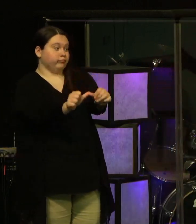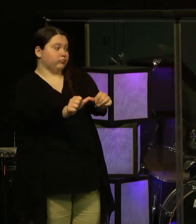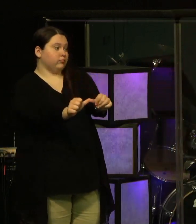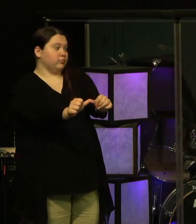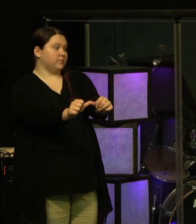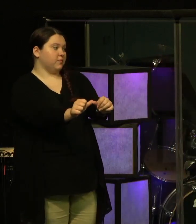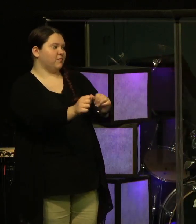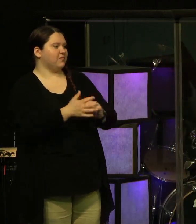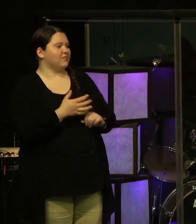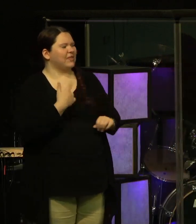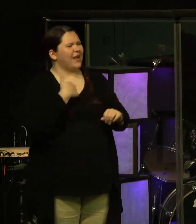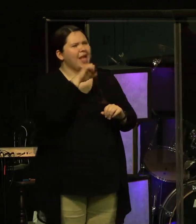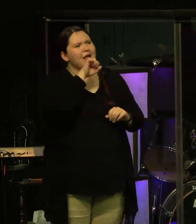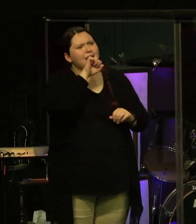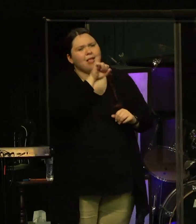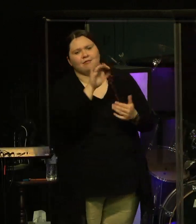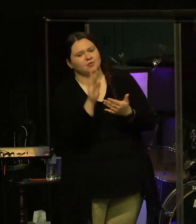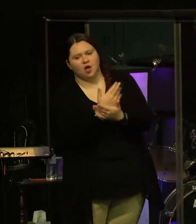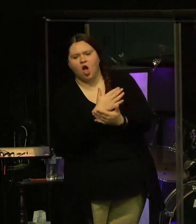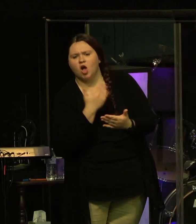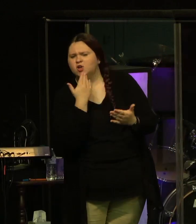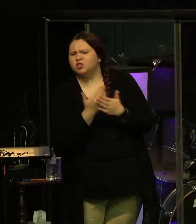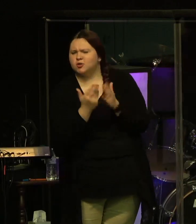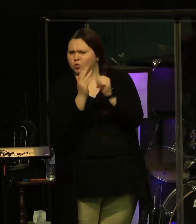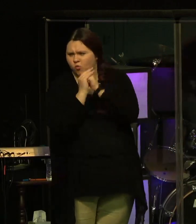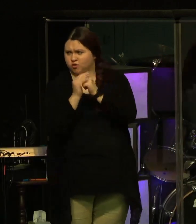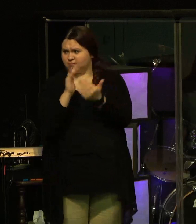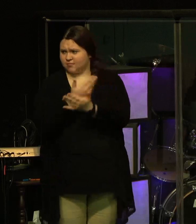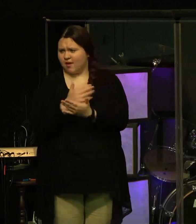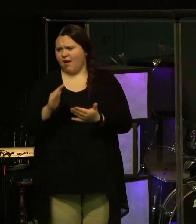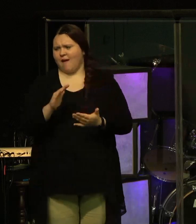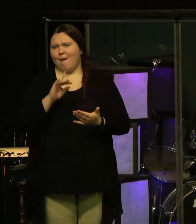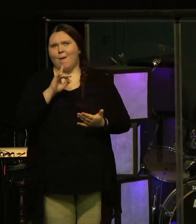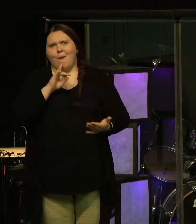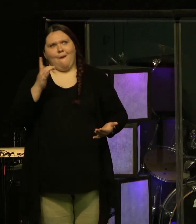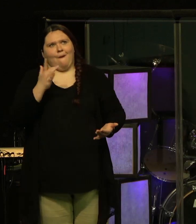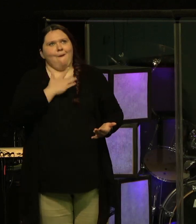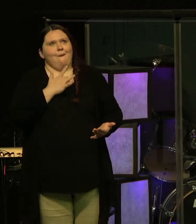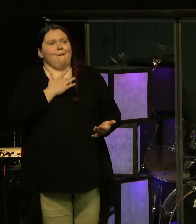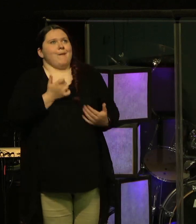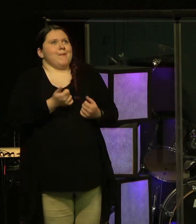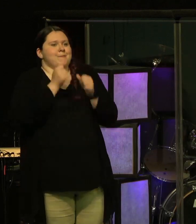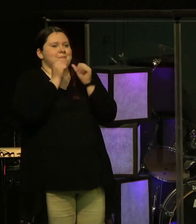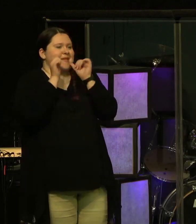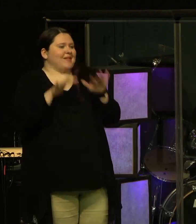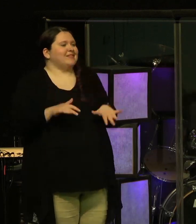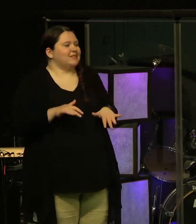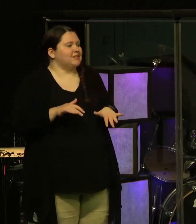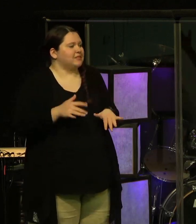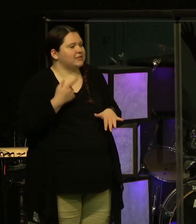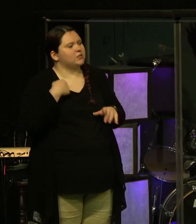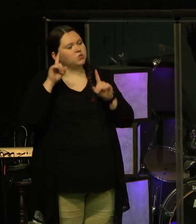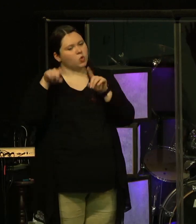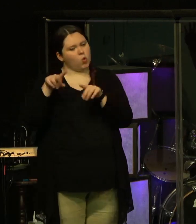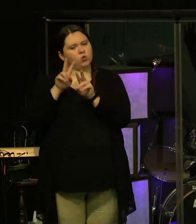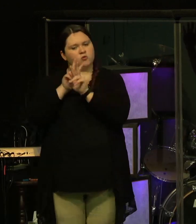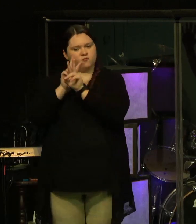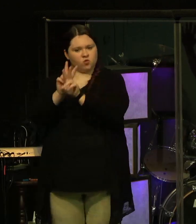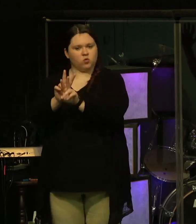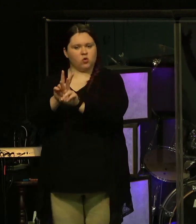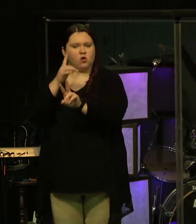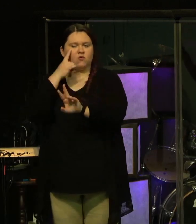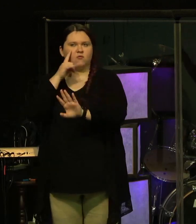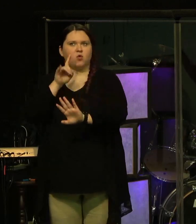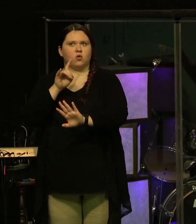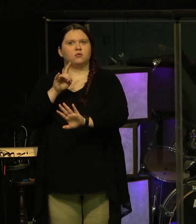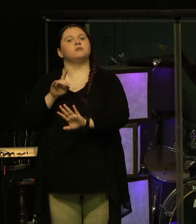I love a good song, a good worship song. I get blessed. I was at a funeral service it